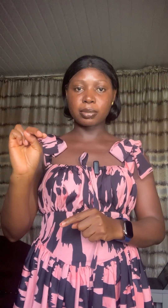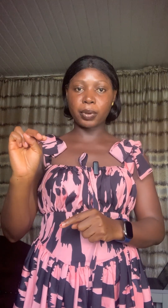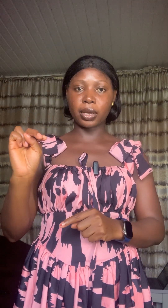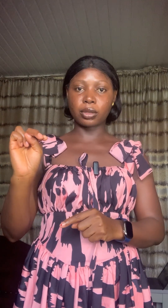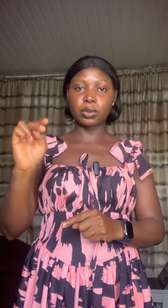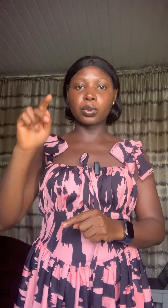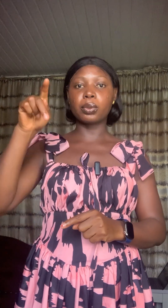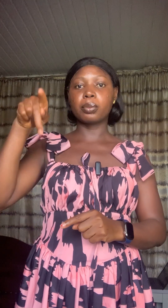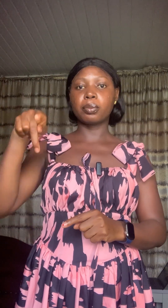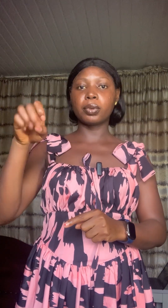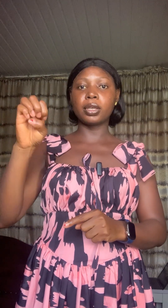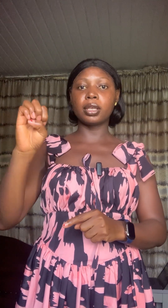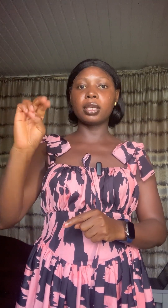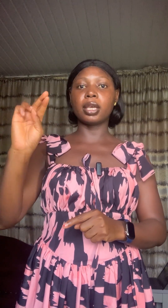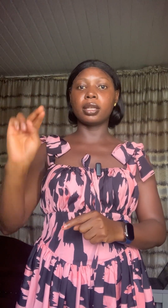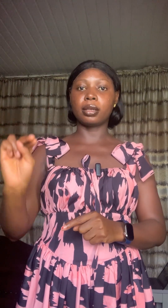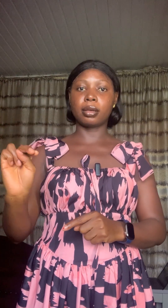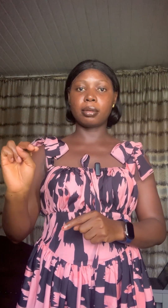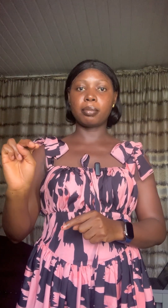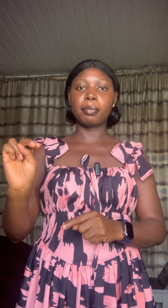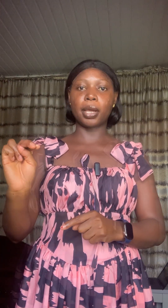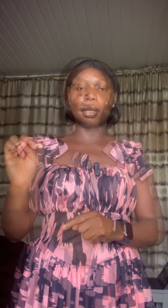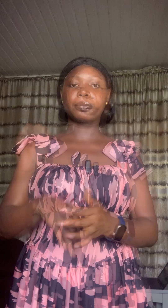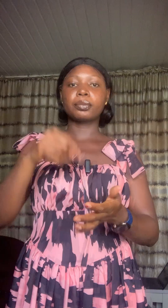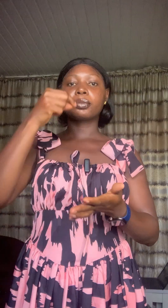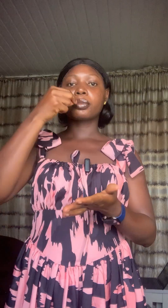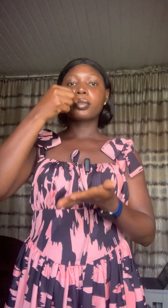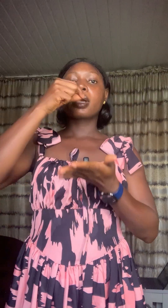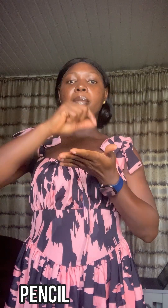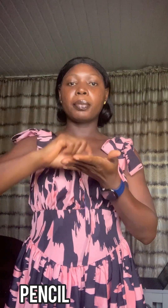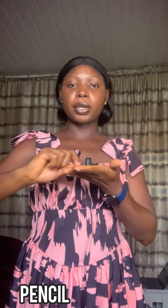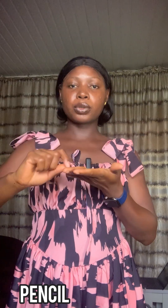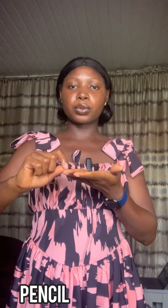pen. So PEN, pen. Pencil,